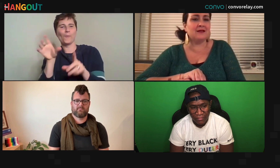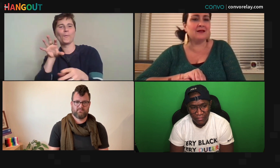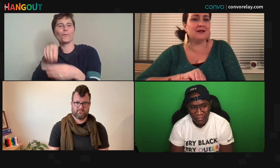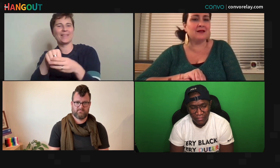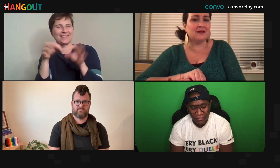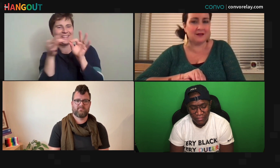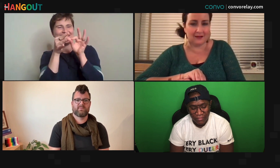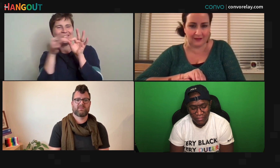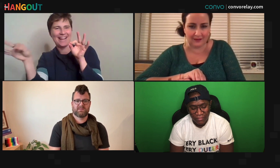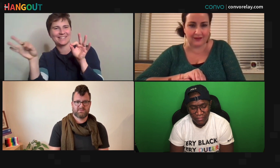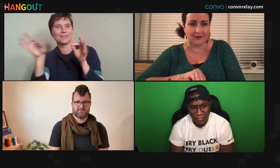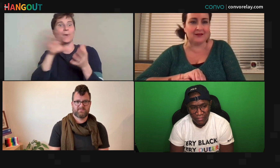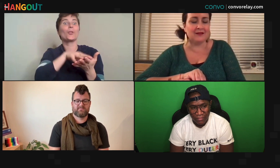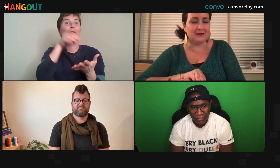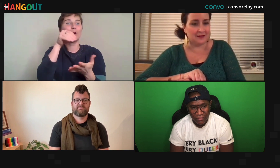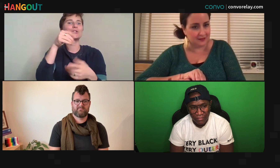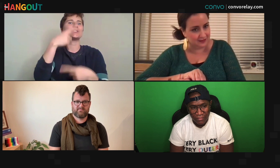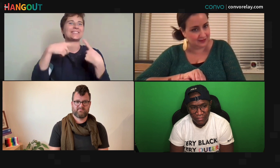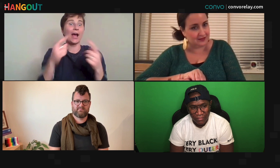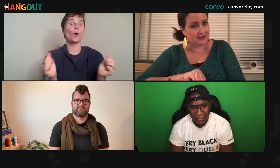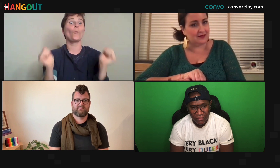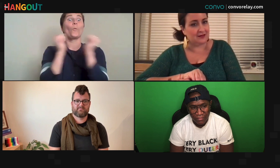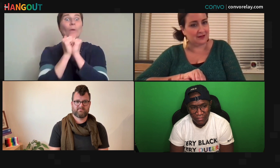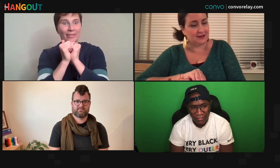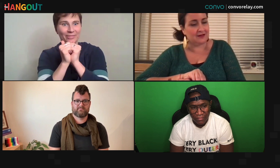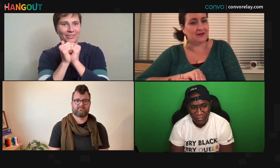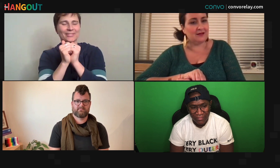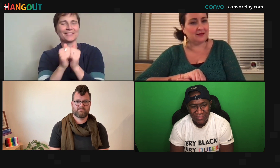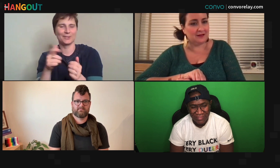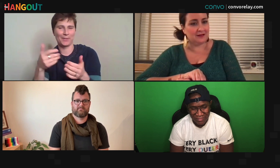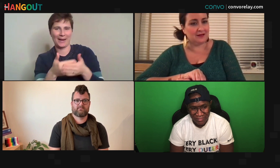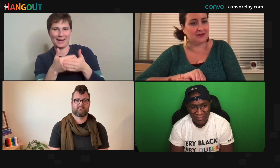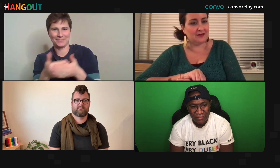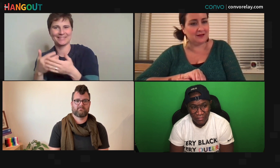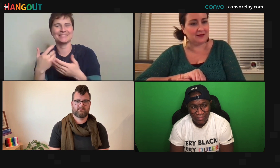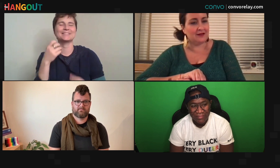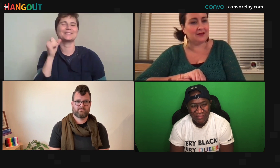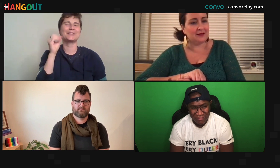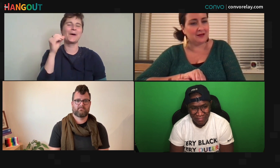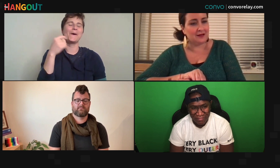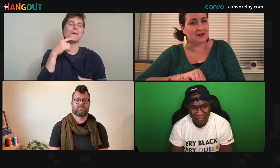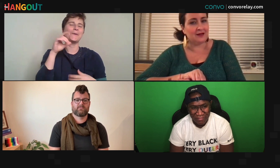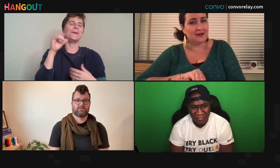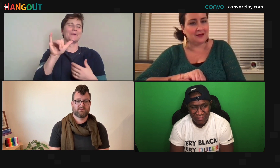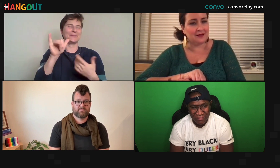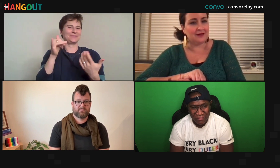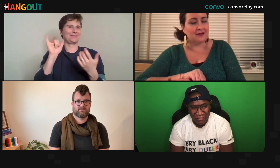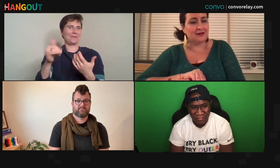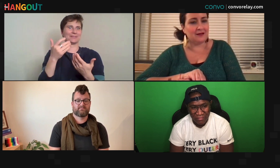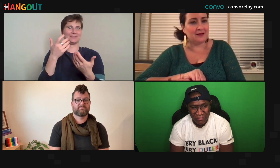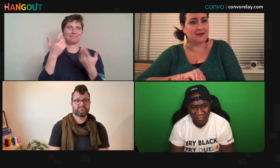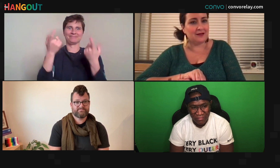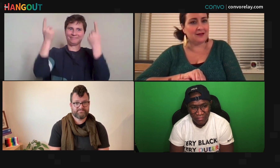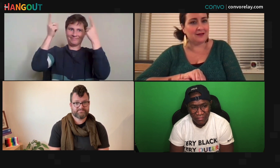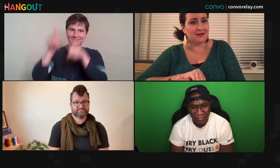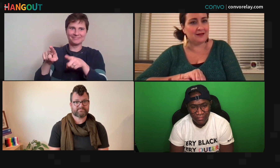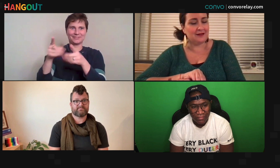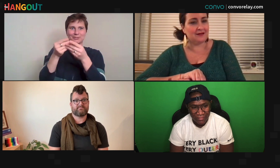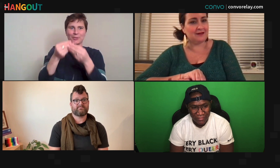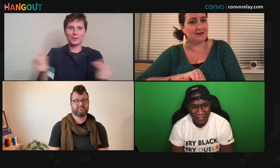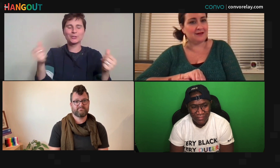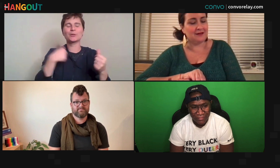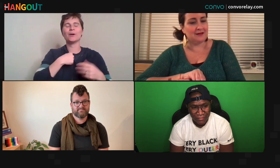language as a noun, but we put it in within the title. So learn to sign with your baby. And that